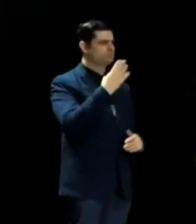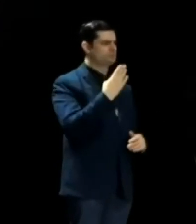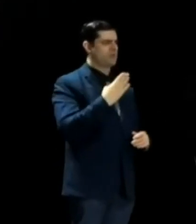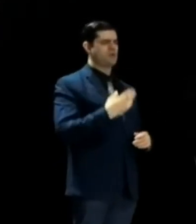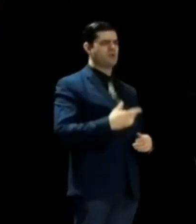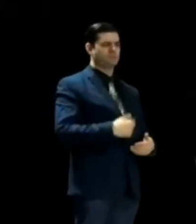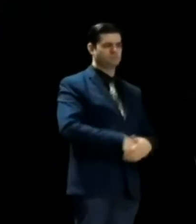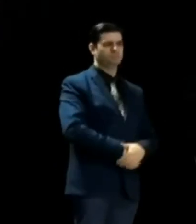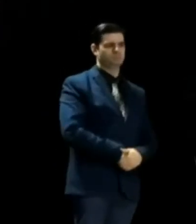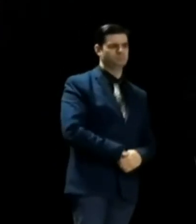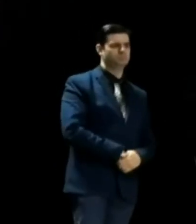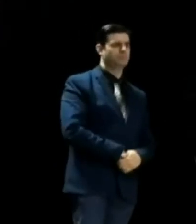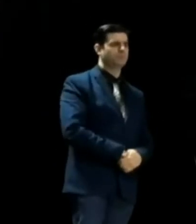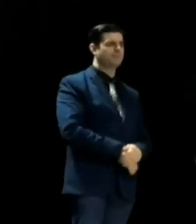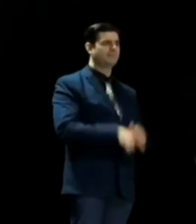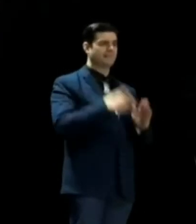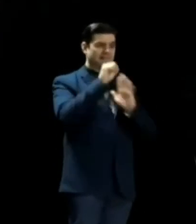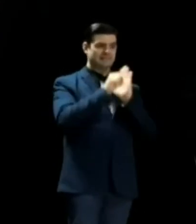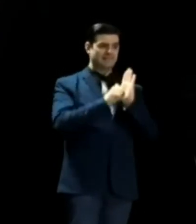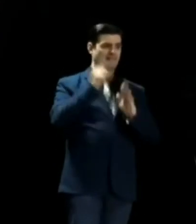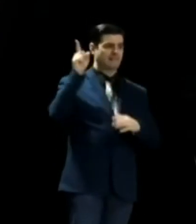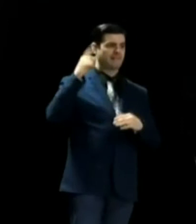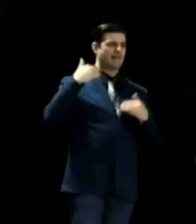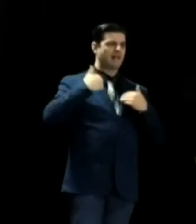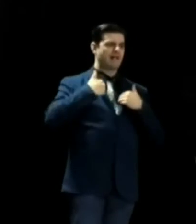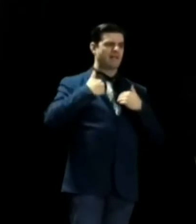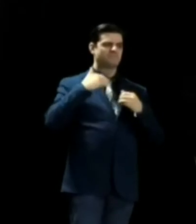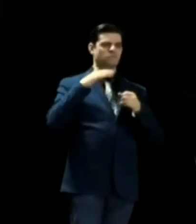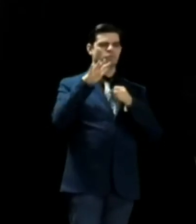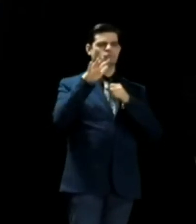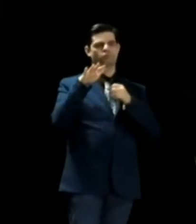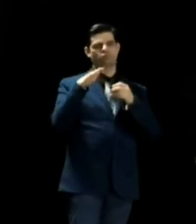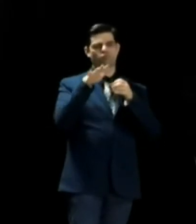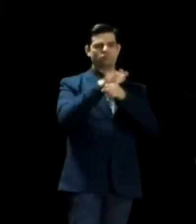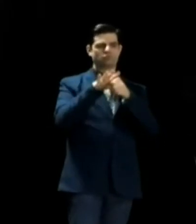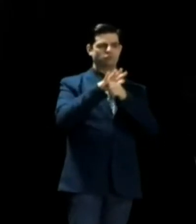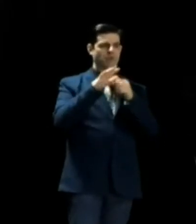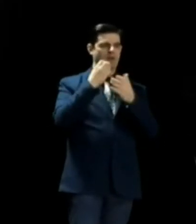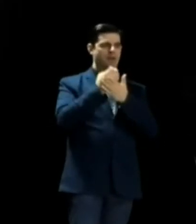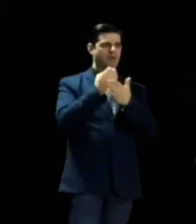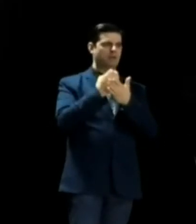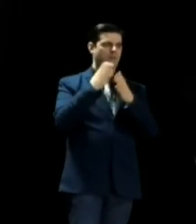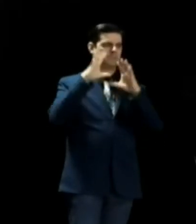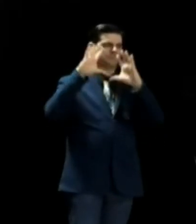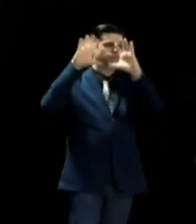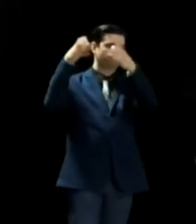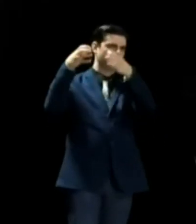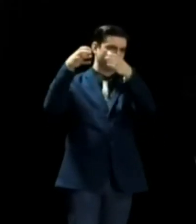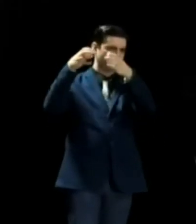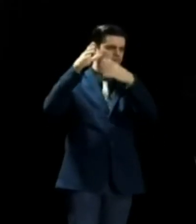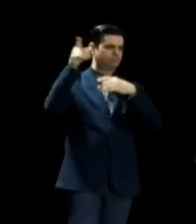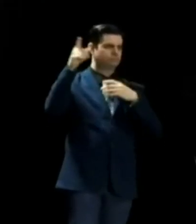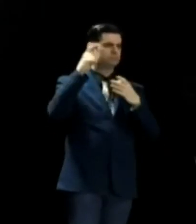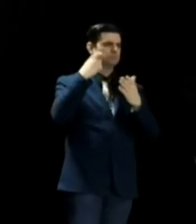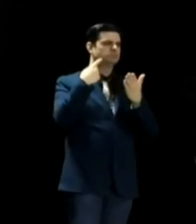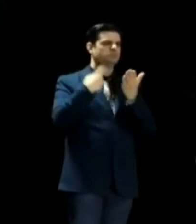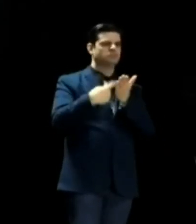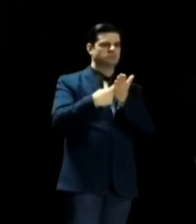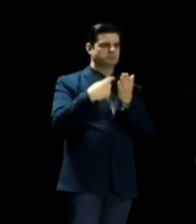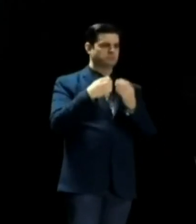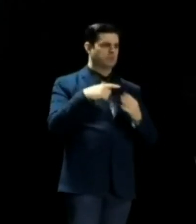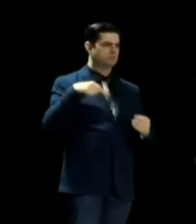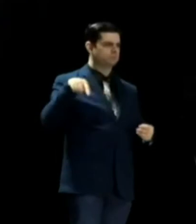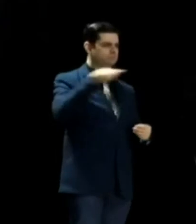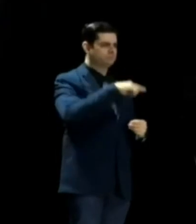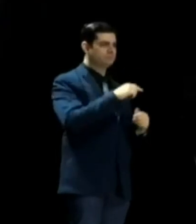too. The state has regional economic development councils. Why do they do that? Because each economy is different, and you need to have